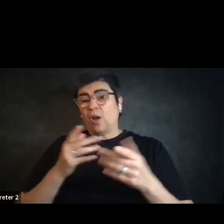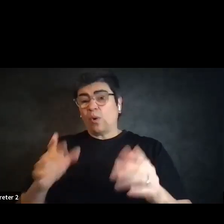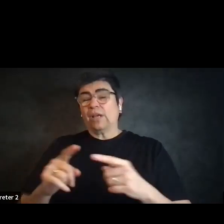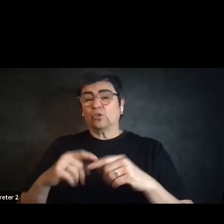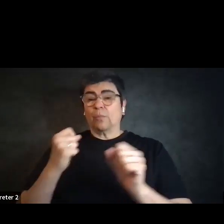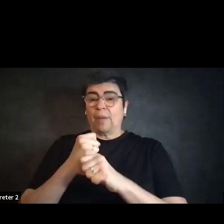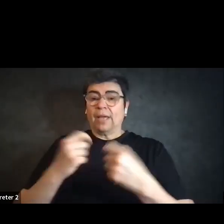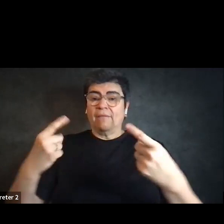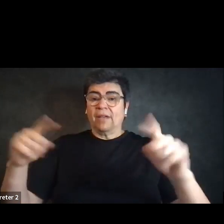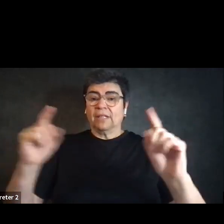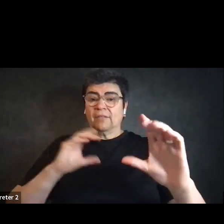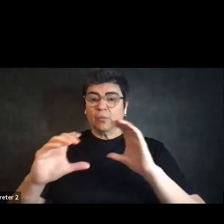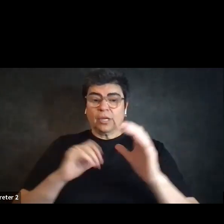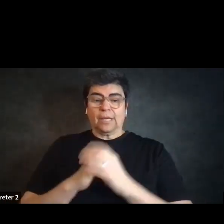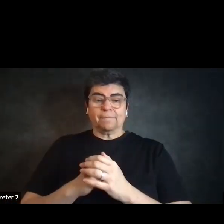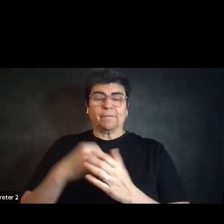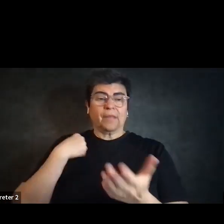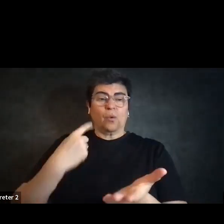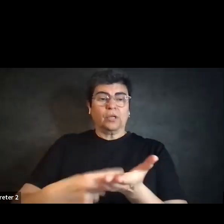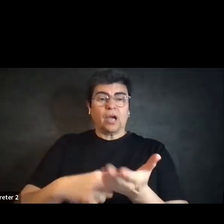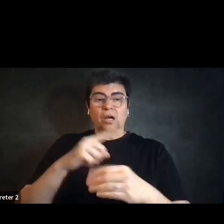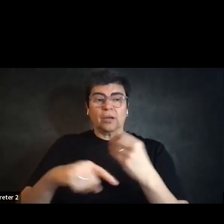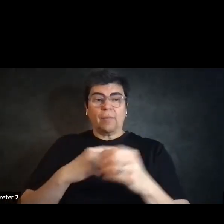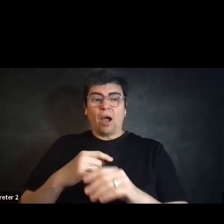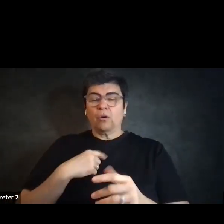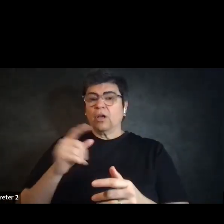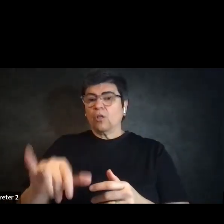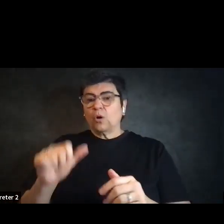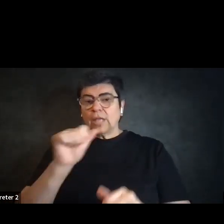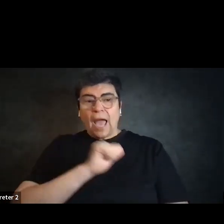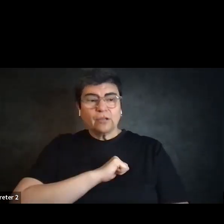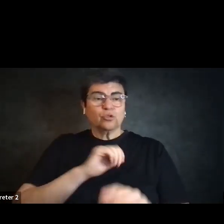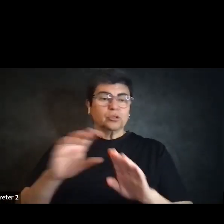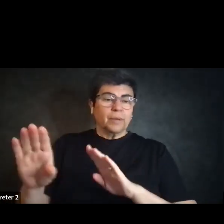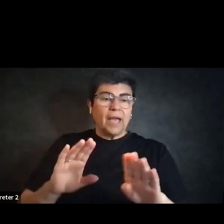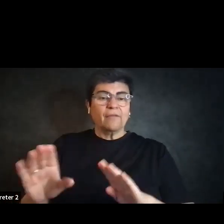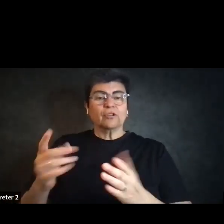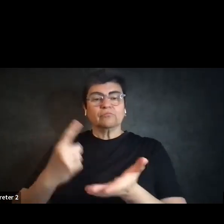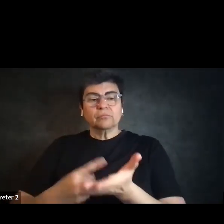communication. We talked about how to change attitudes, behaviors, how to make effective